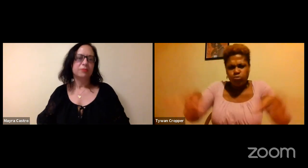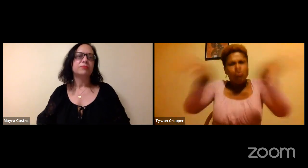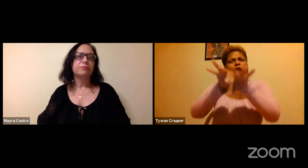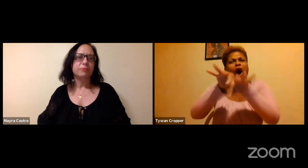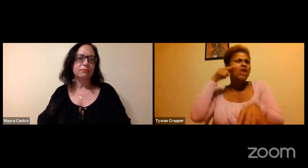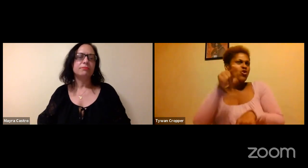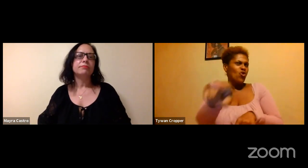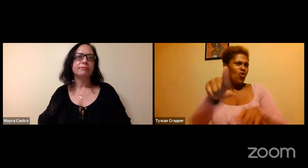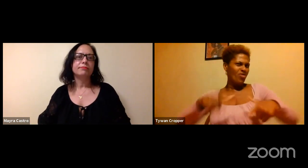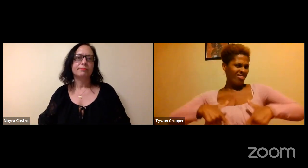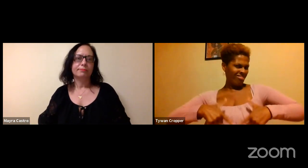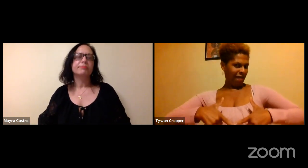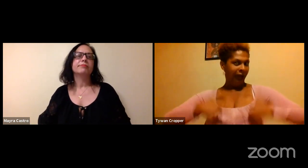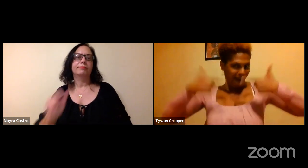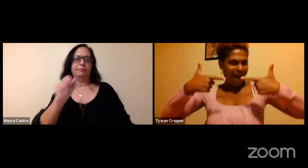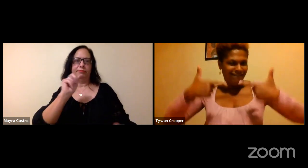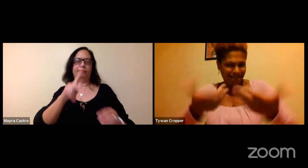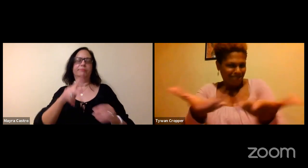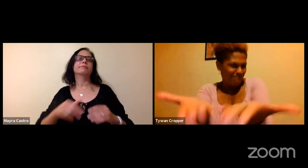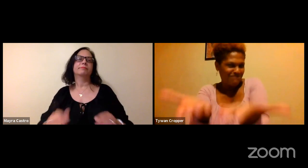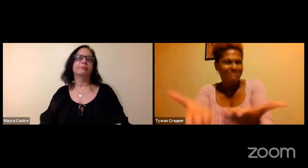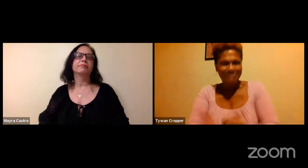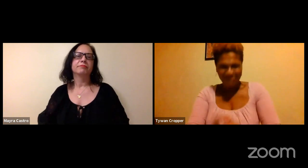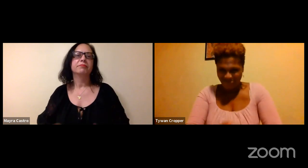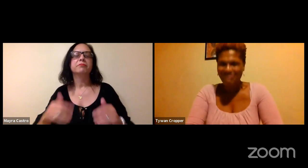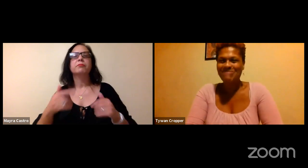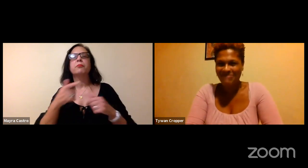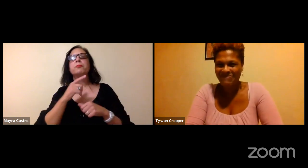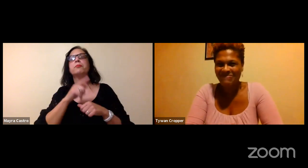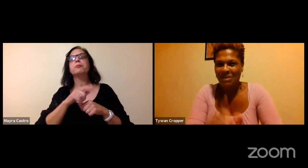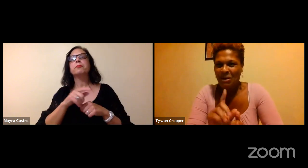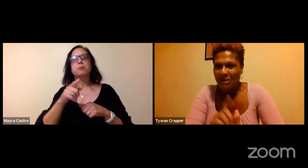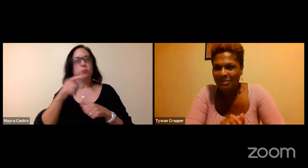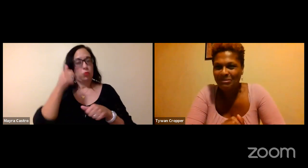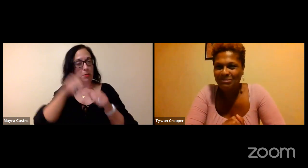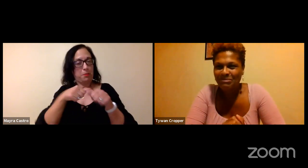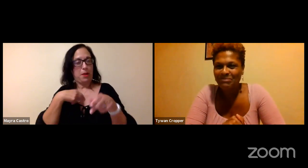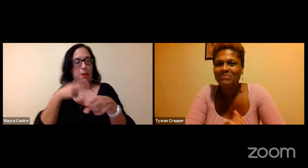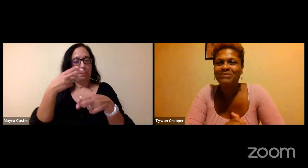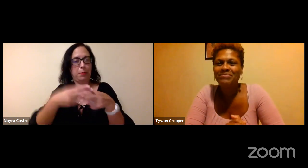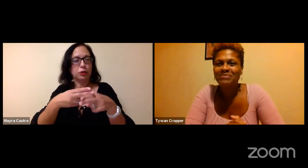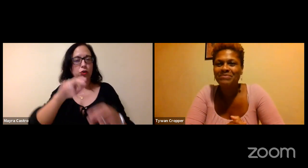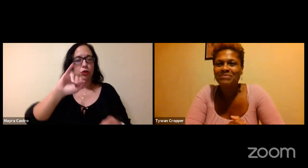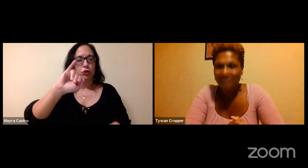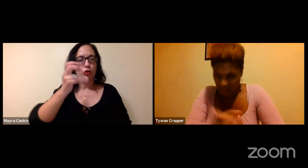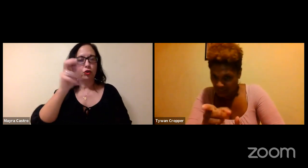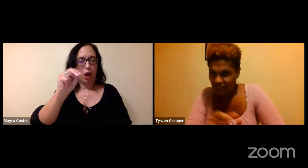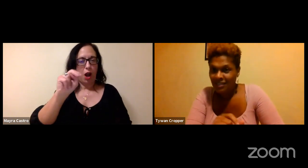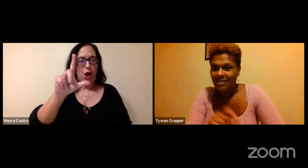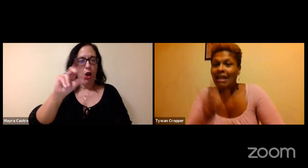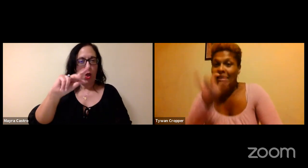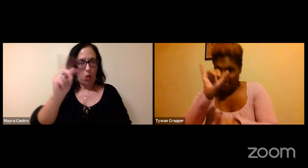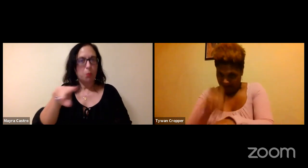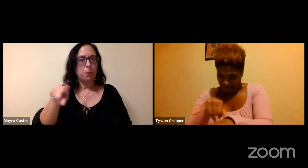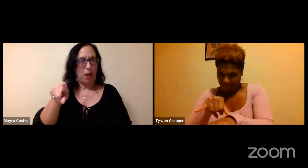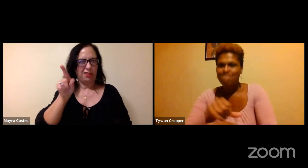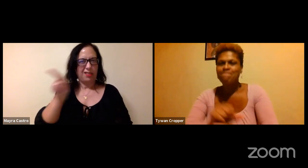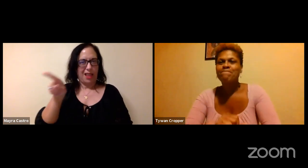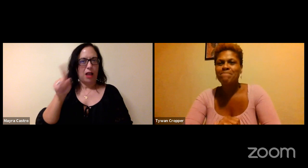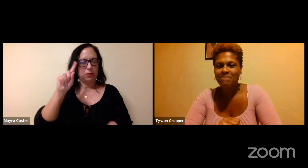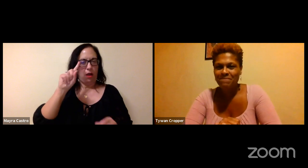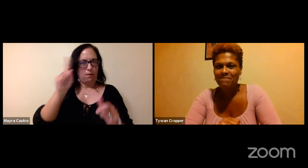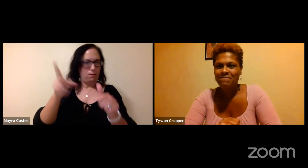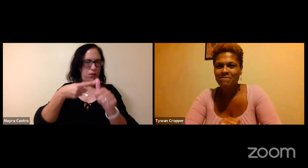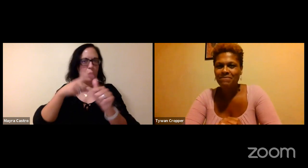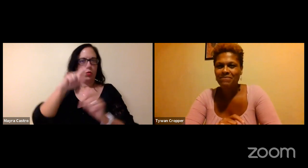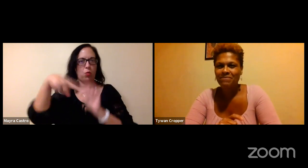You know, who was the one that was important to you in your life as you look back? Remember I mentioned